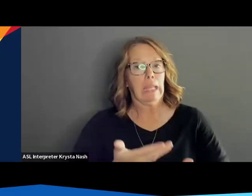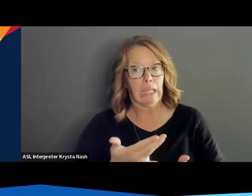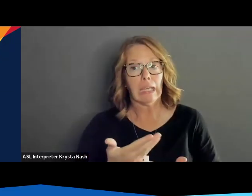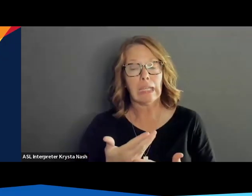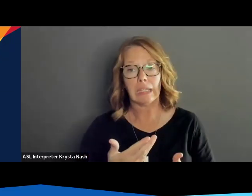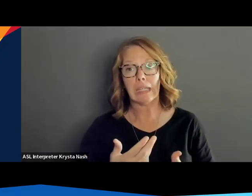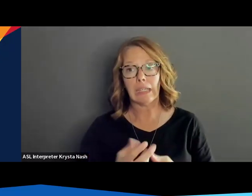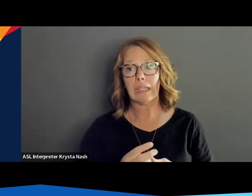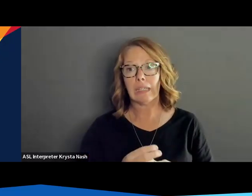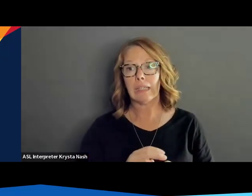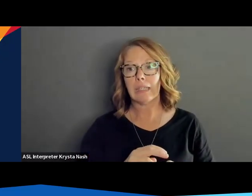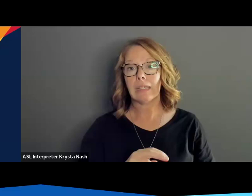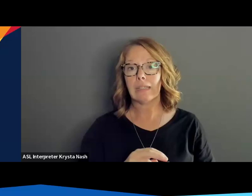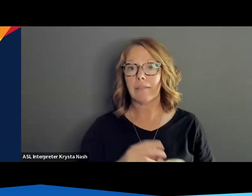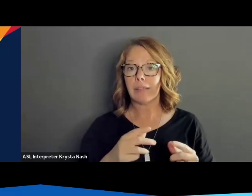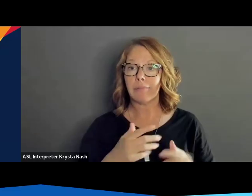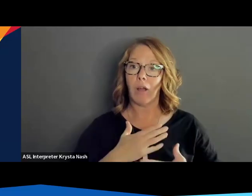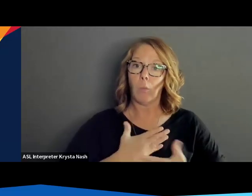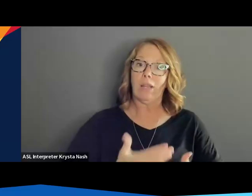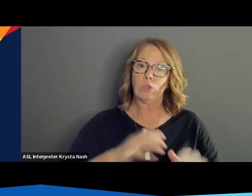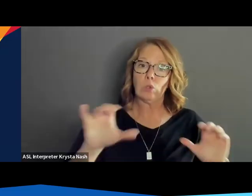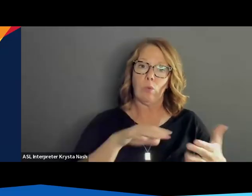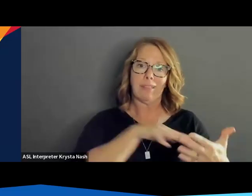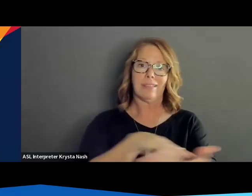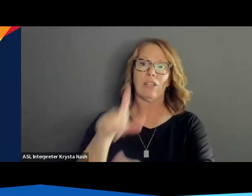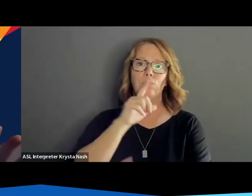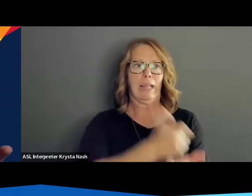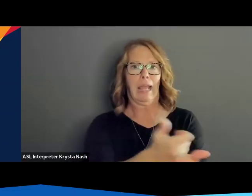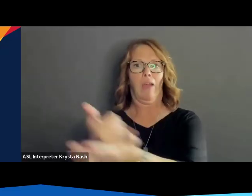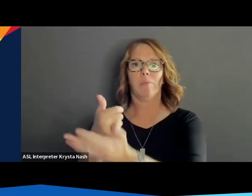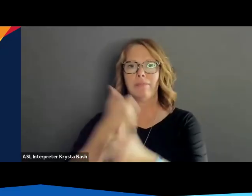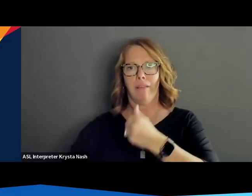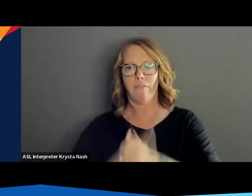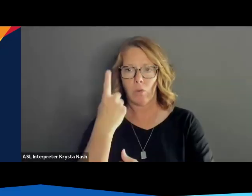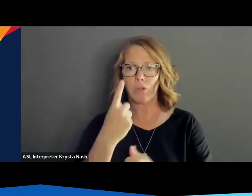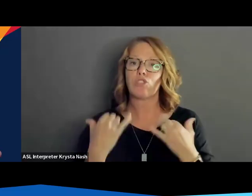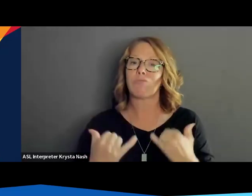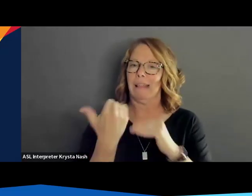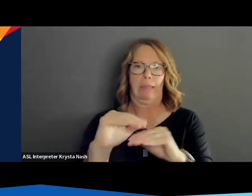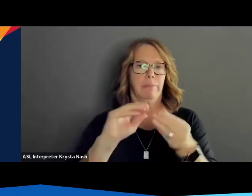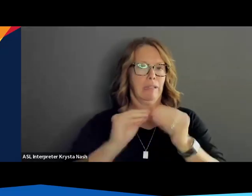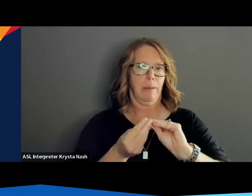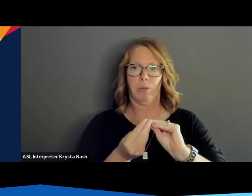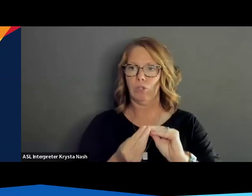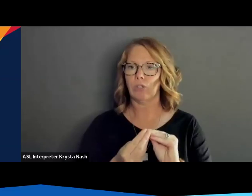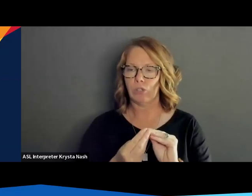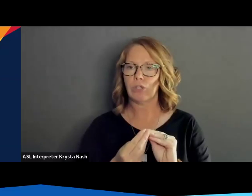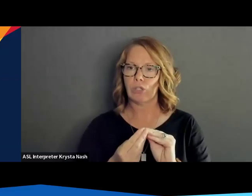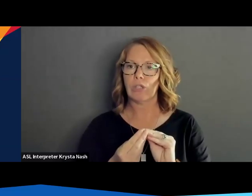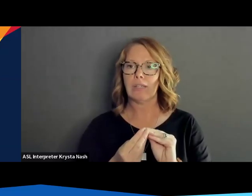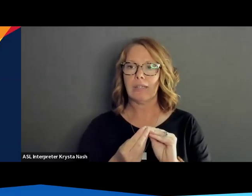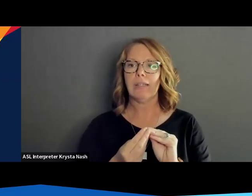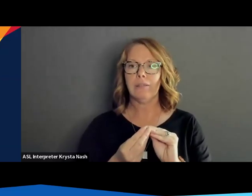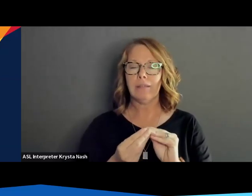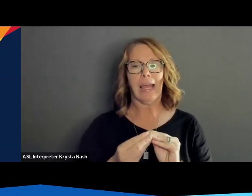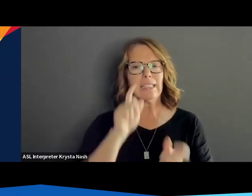things, do these studies, that helps everyone. So for right now, it's a limited number of people, limited